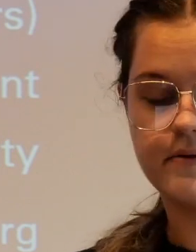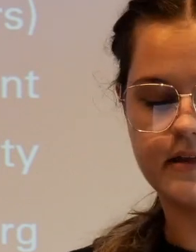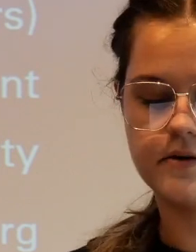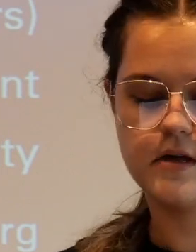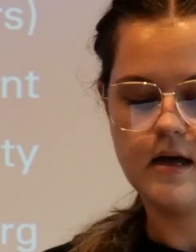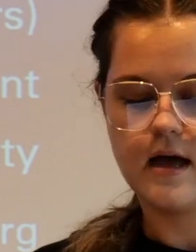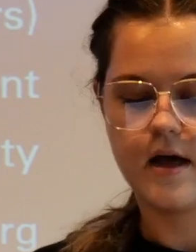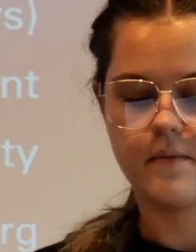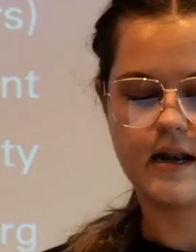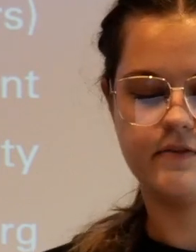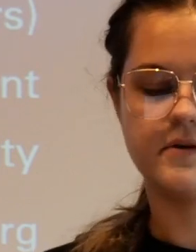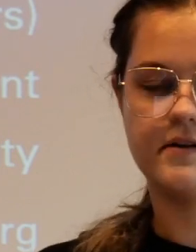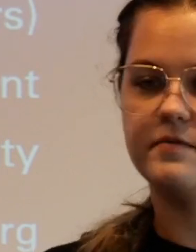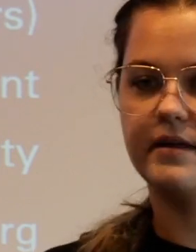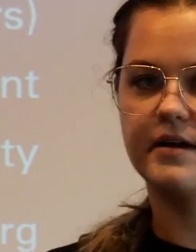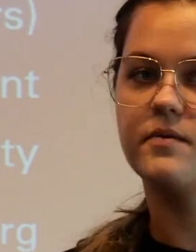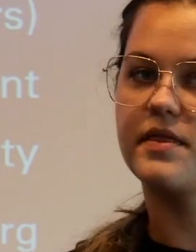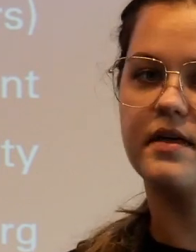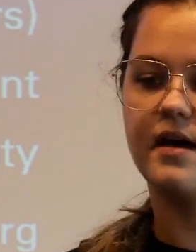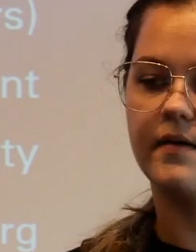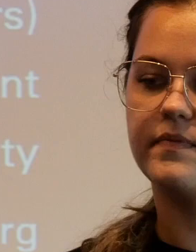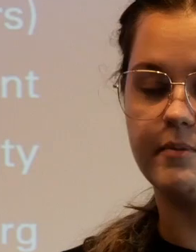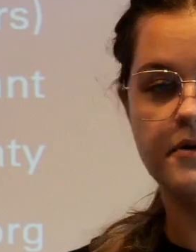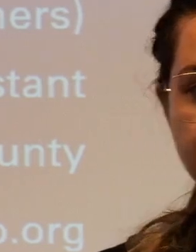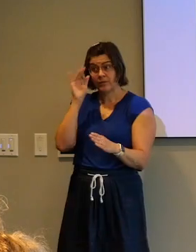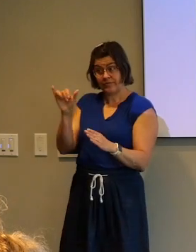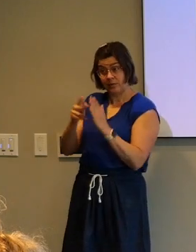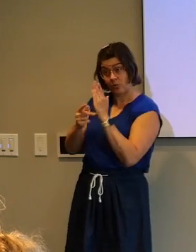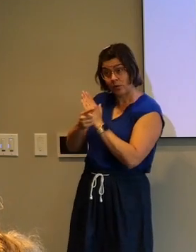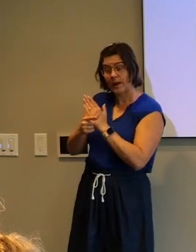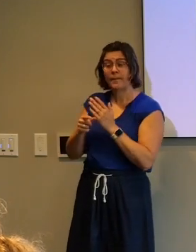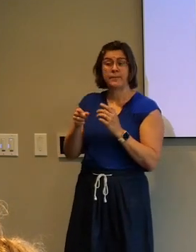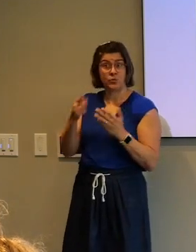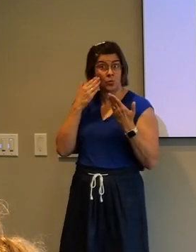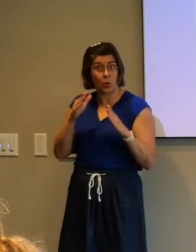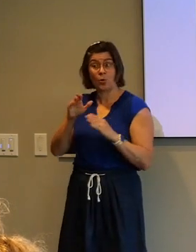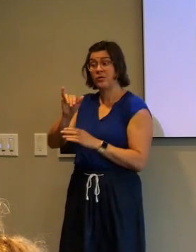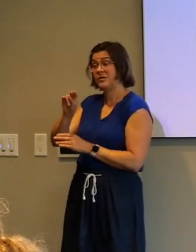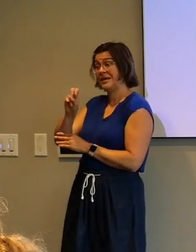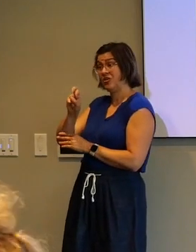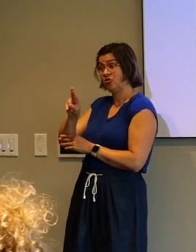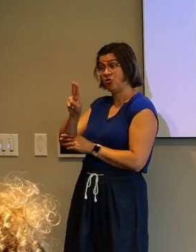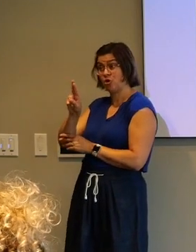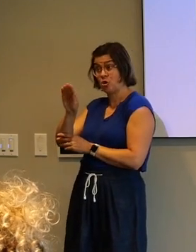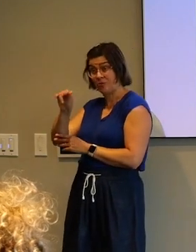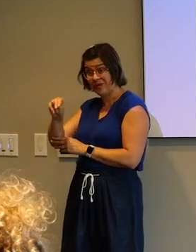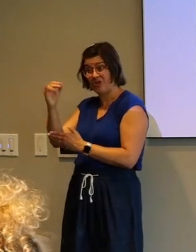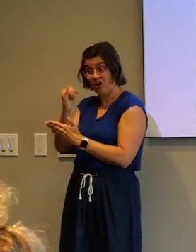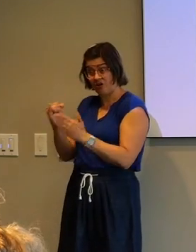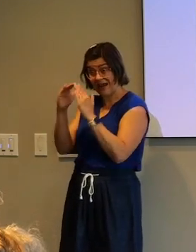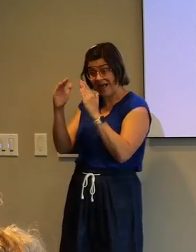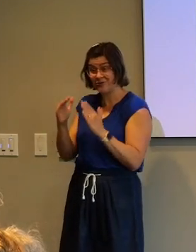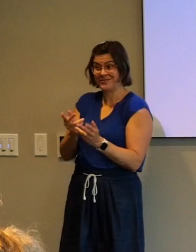welcome to take with you. And if you are unfamiliar with that program or with Inner Urban Art House, Angie and Clarissa are here tonight,